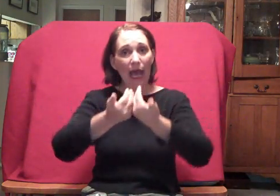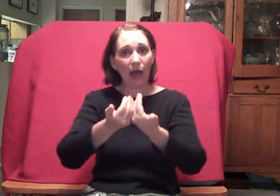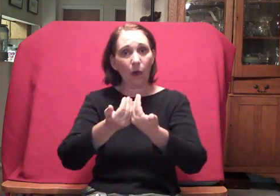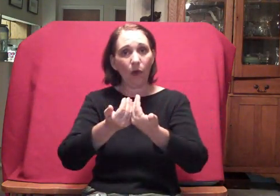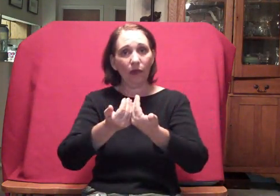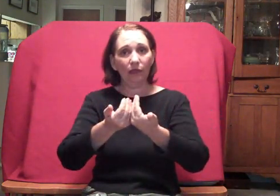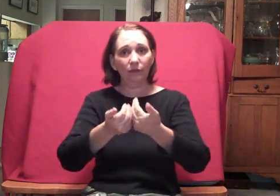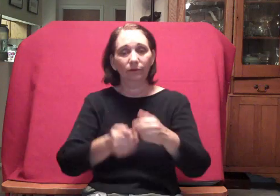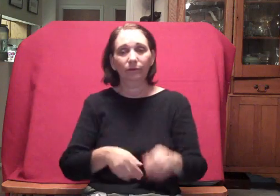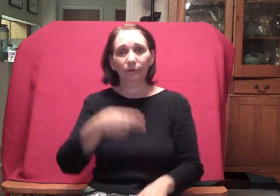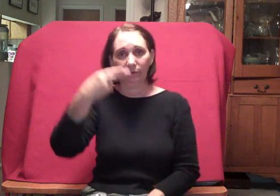How?